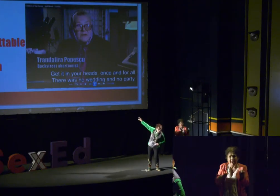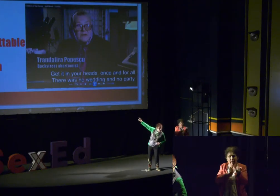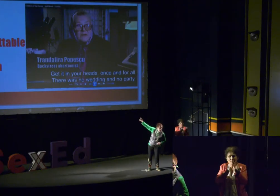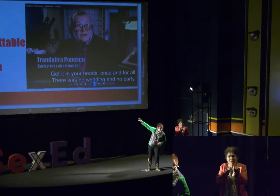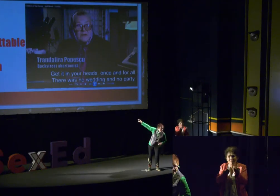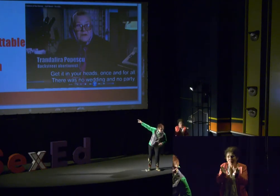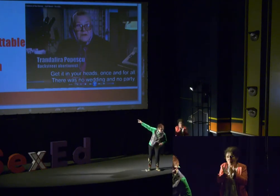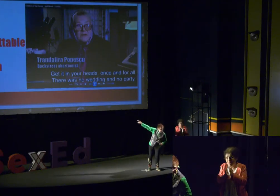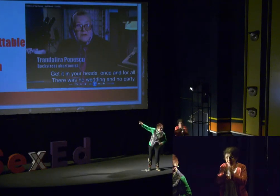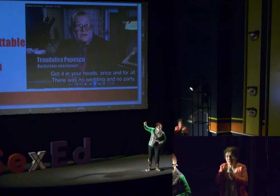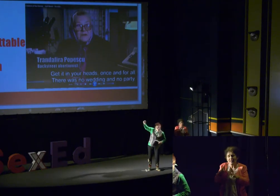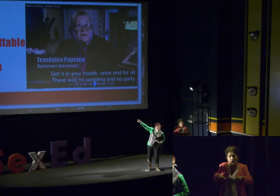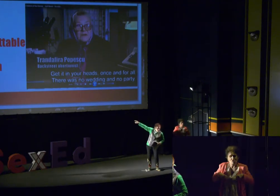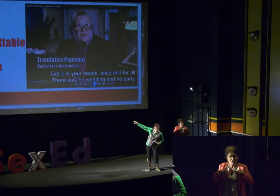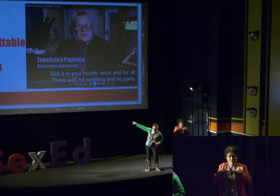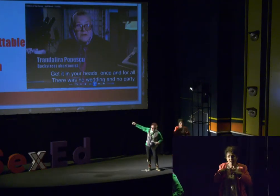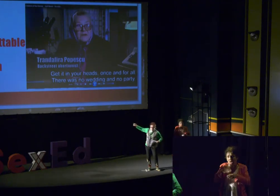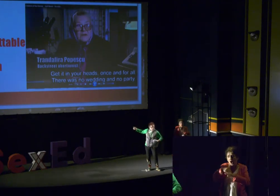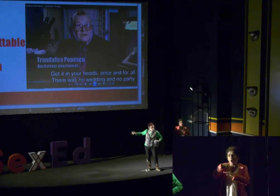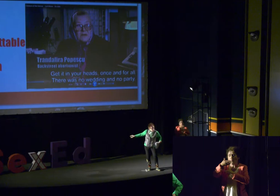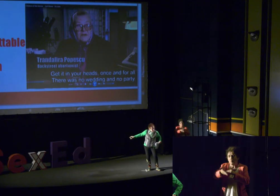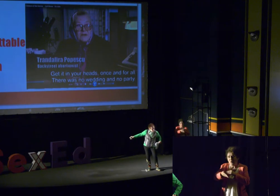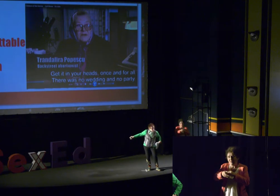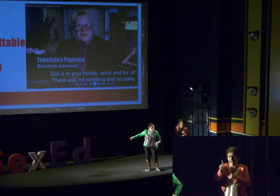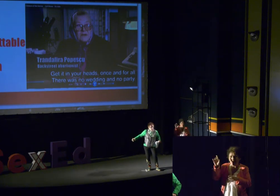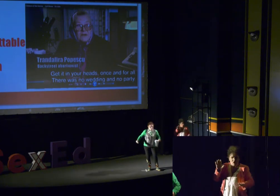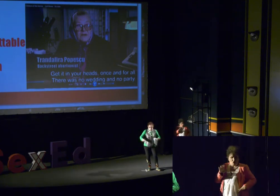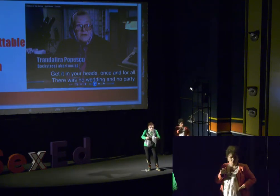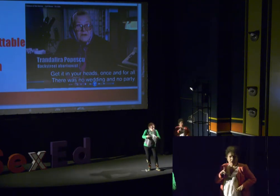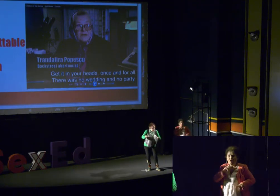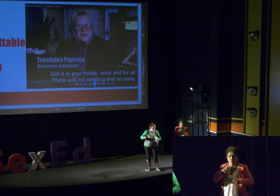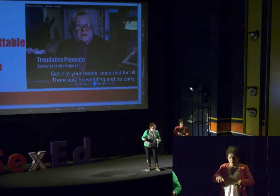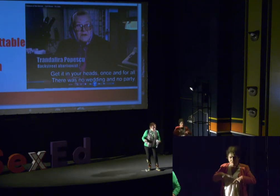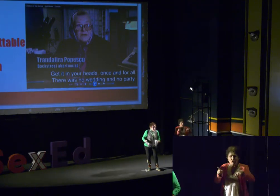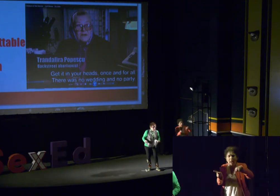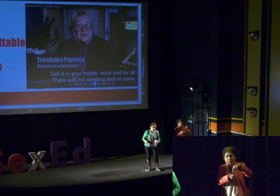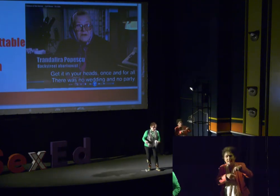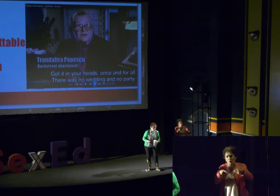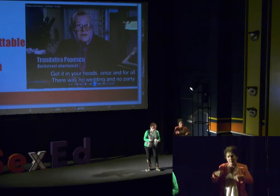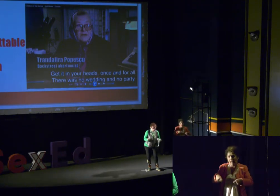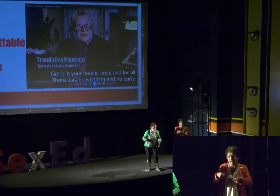that, who lived outside the city, far, far away in a country house, and she was boiling some